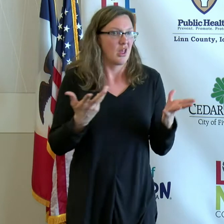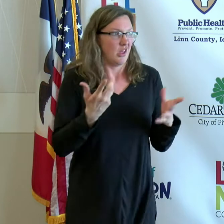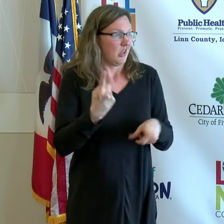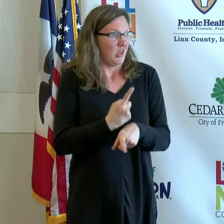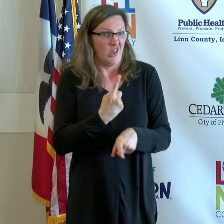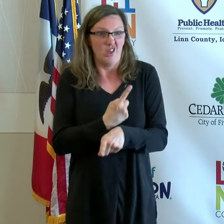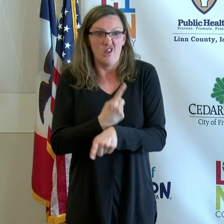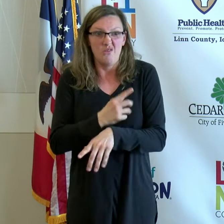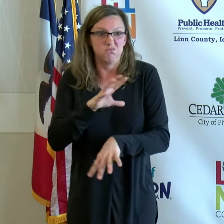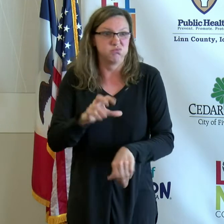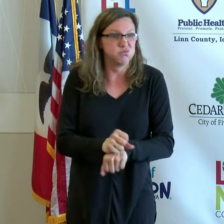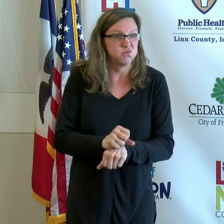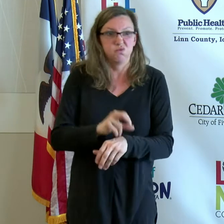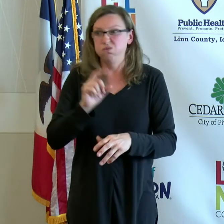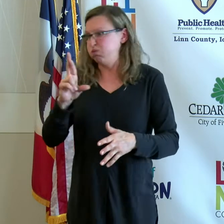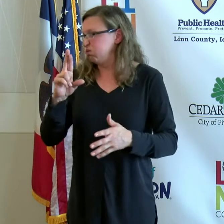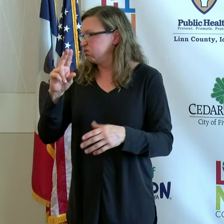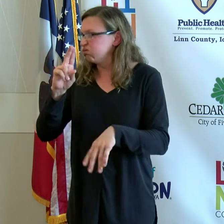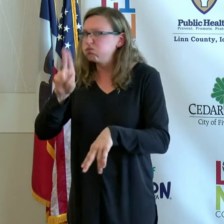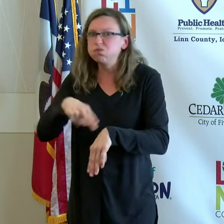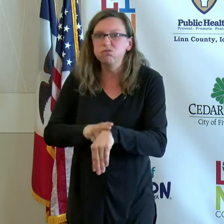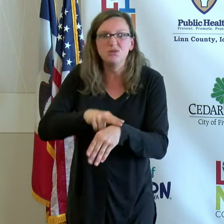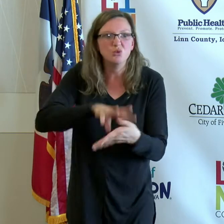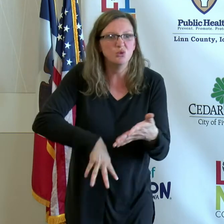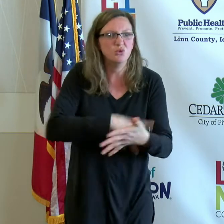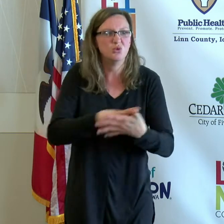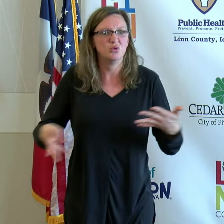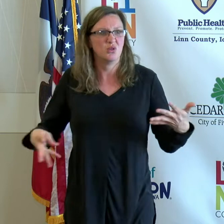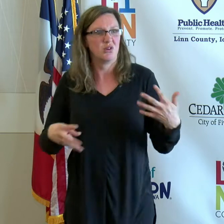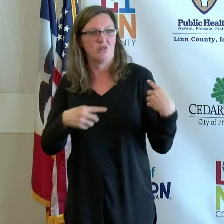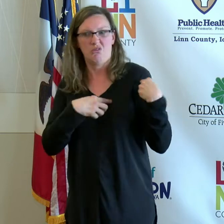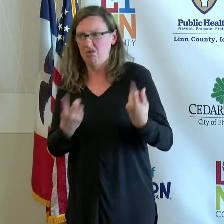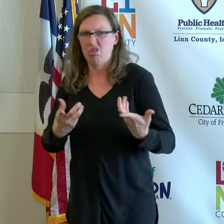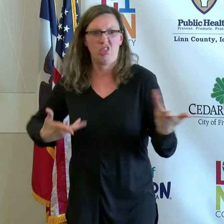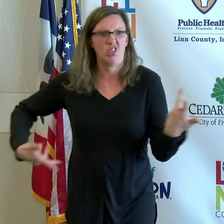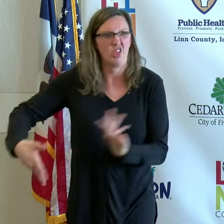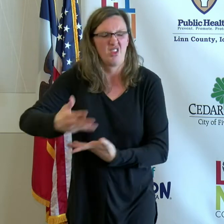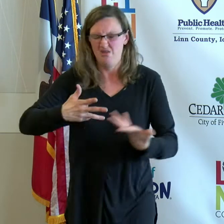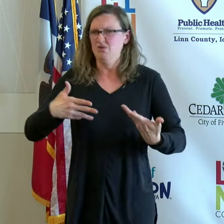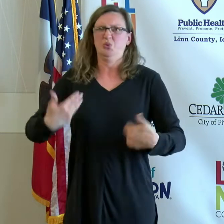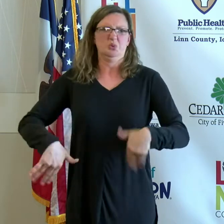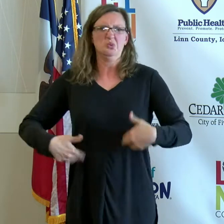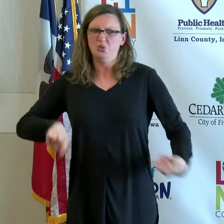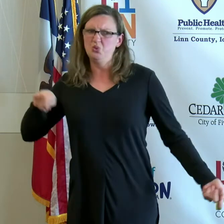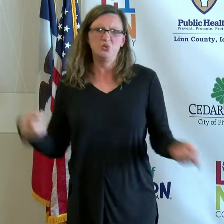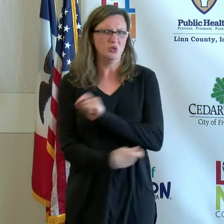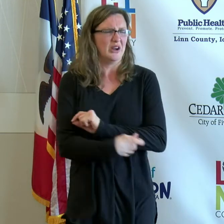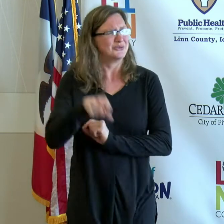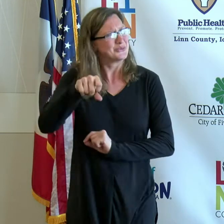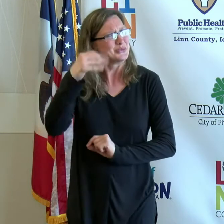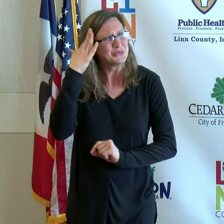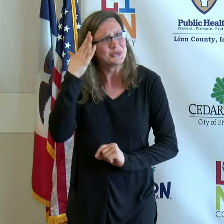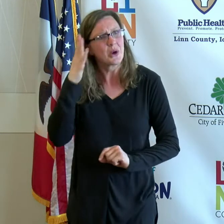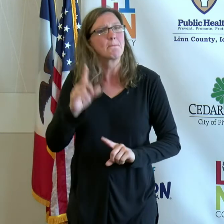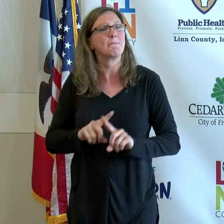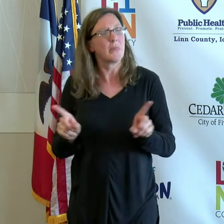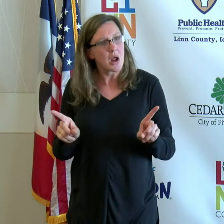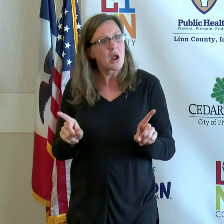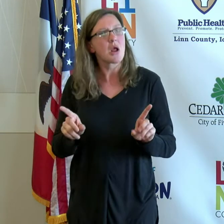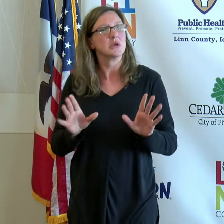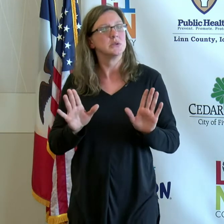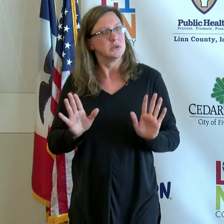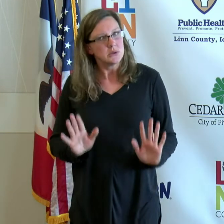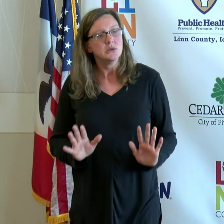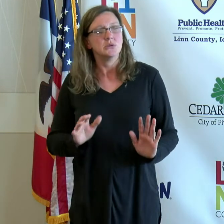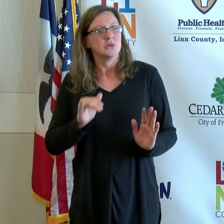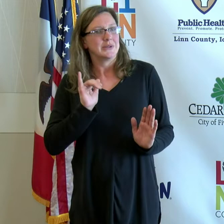families are isolated from work, friends, and neighbors. Since the start of COVID-19, as Drew said, child